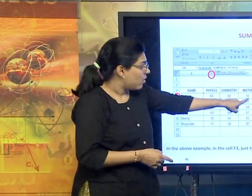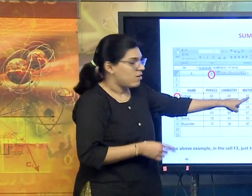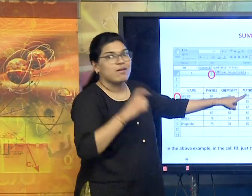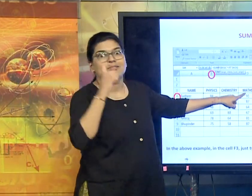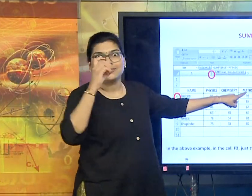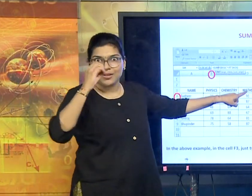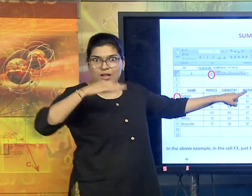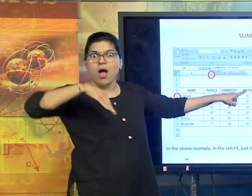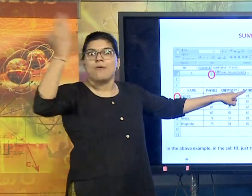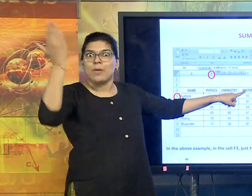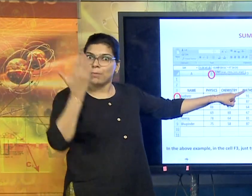formula.